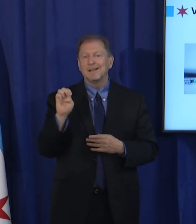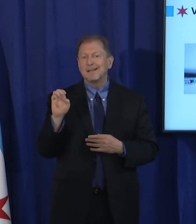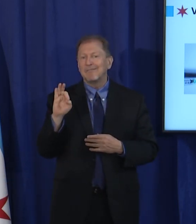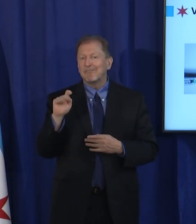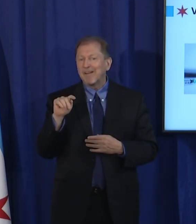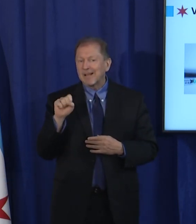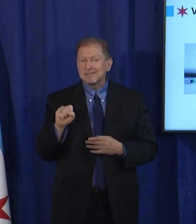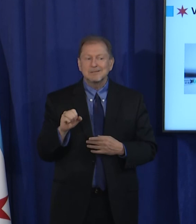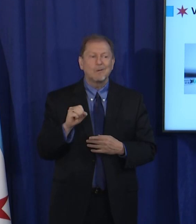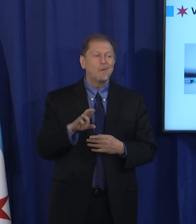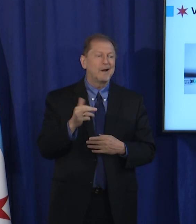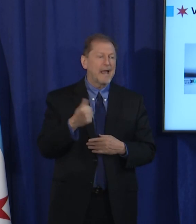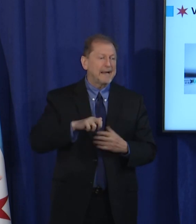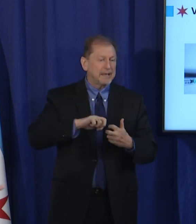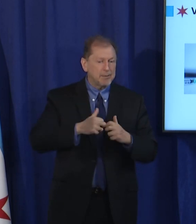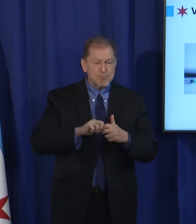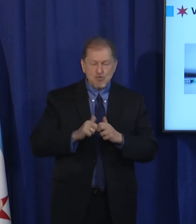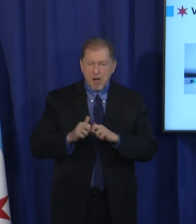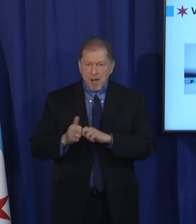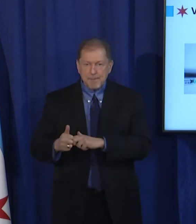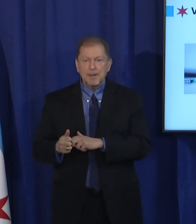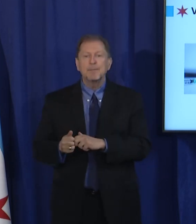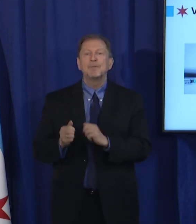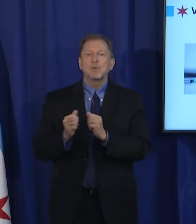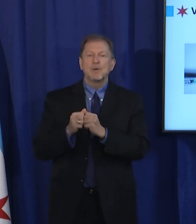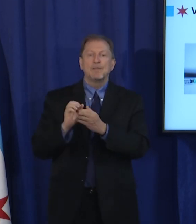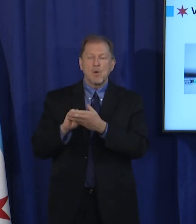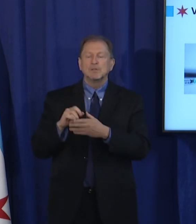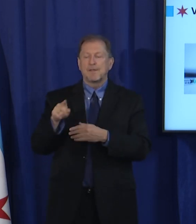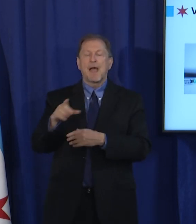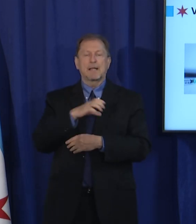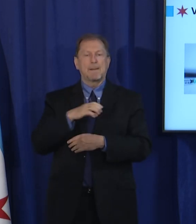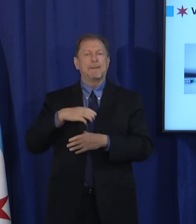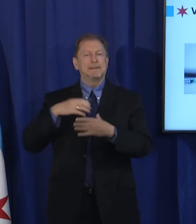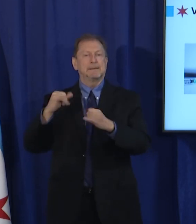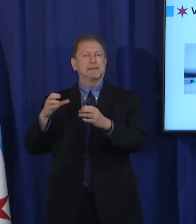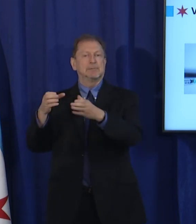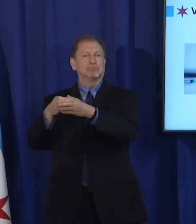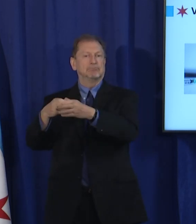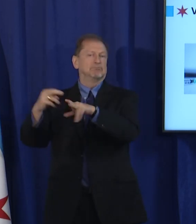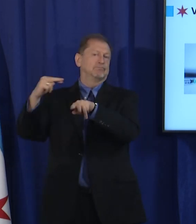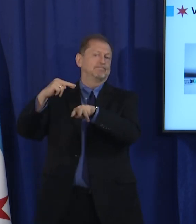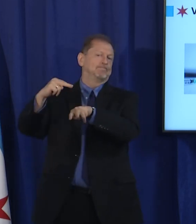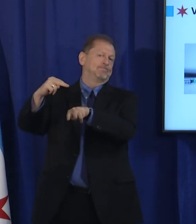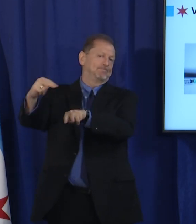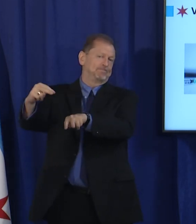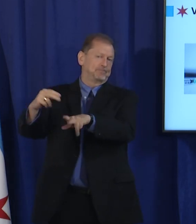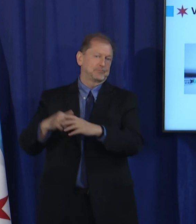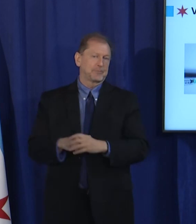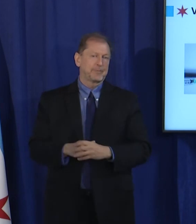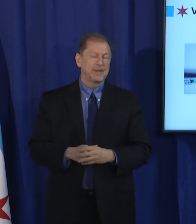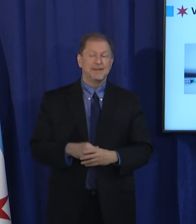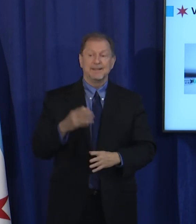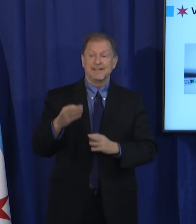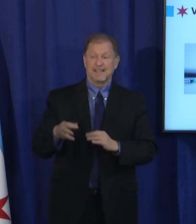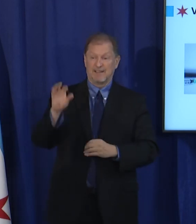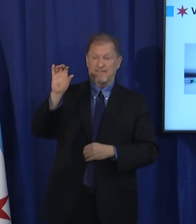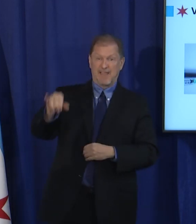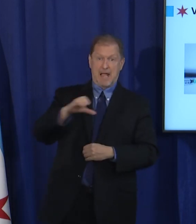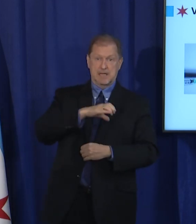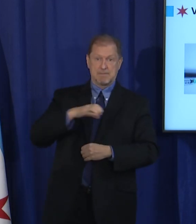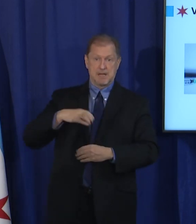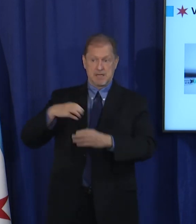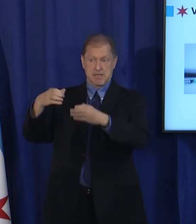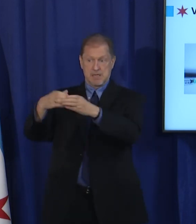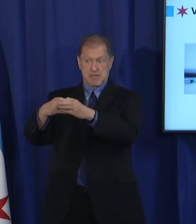vaccines that are already being distributed. And we expect that if the ACIP then